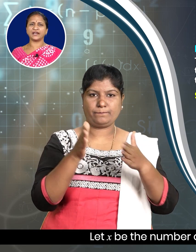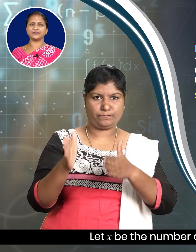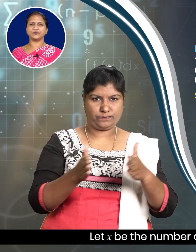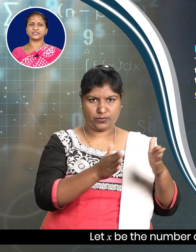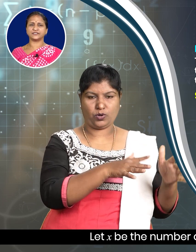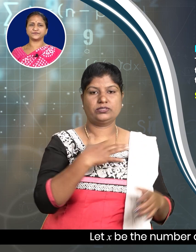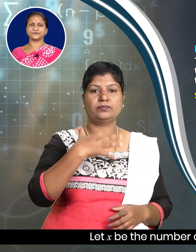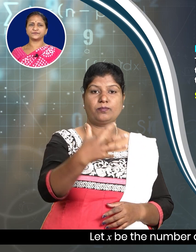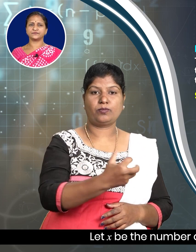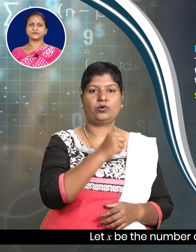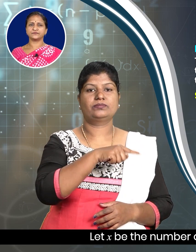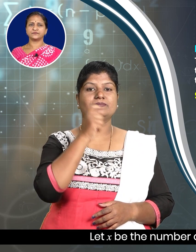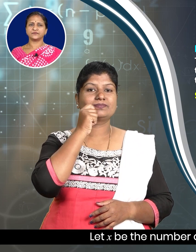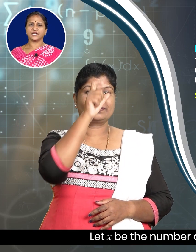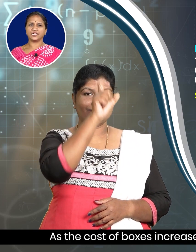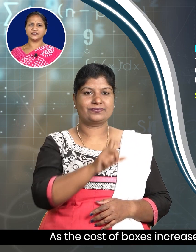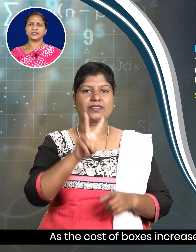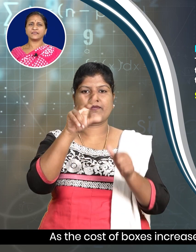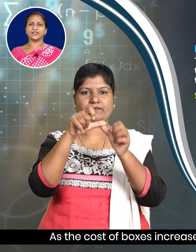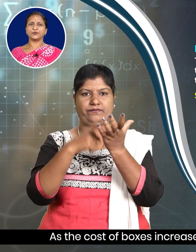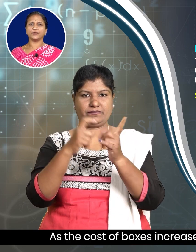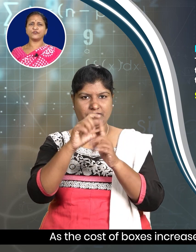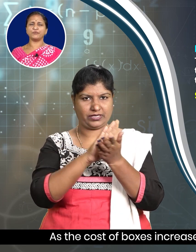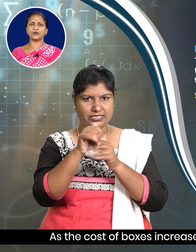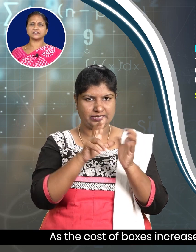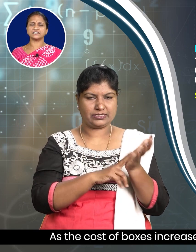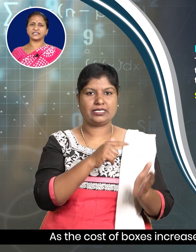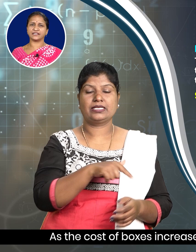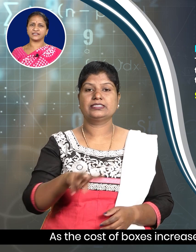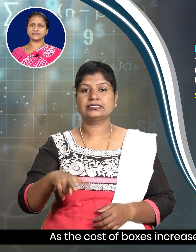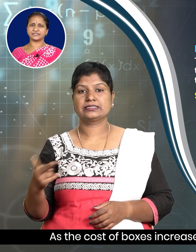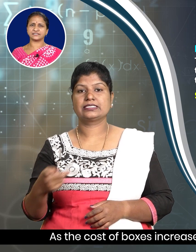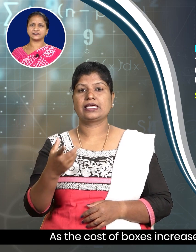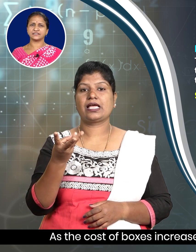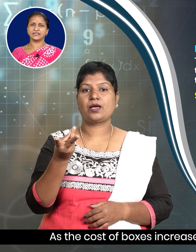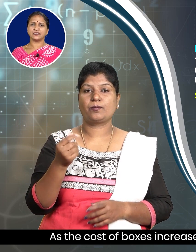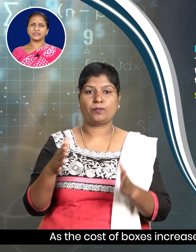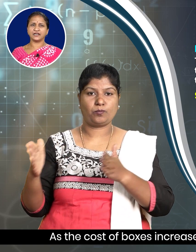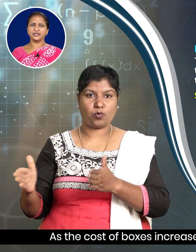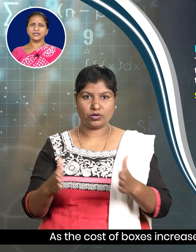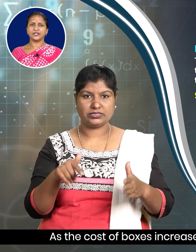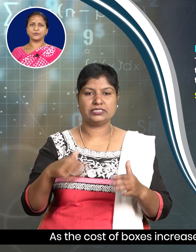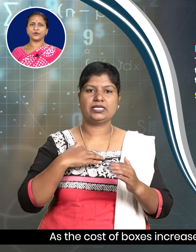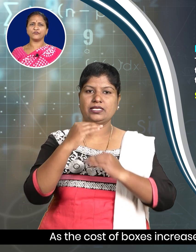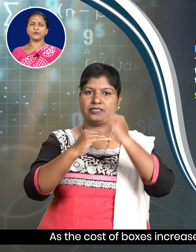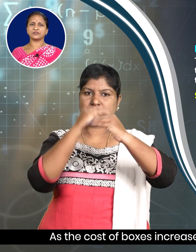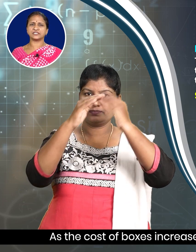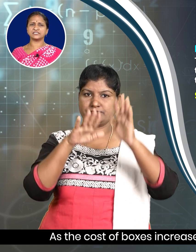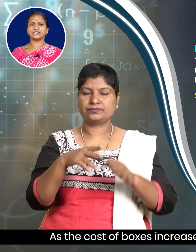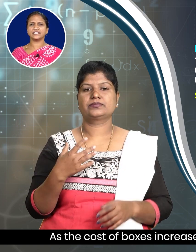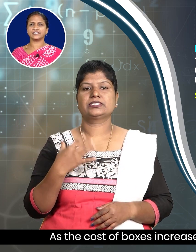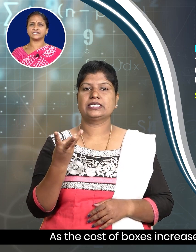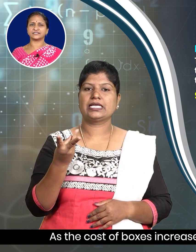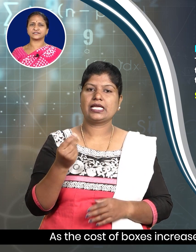bought by Vardhan. As the number of boxes increases, the number of